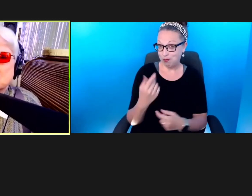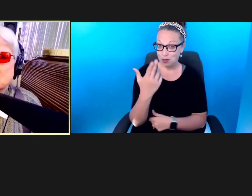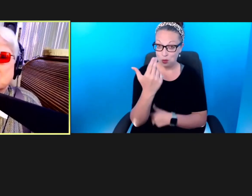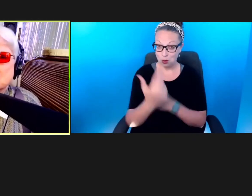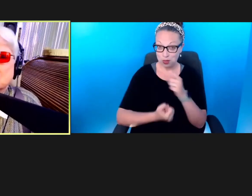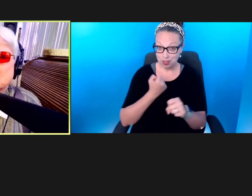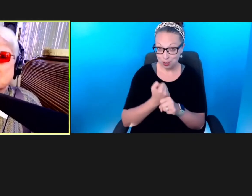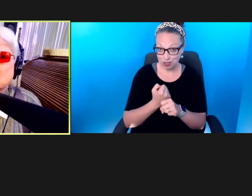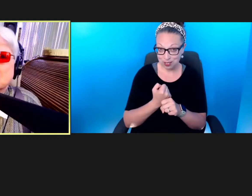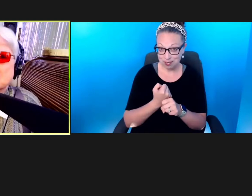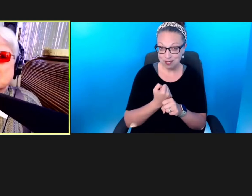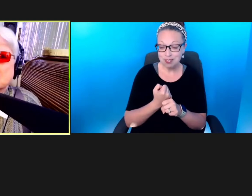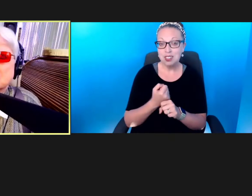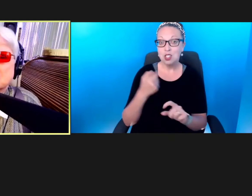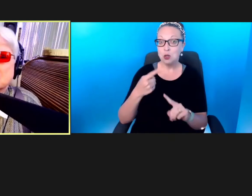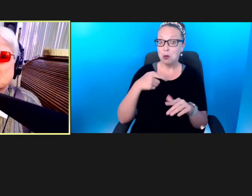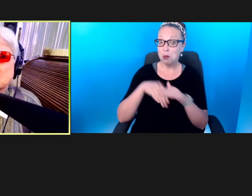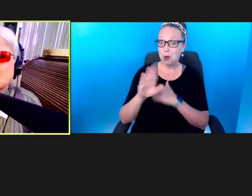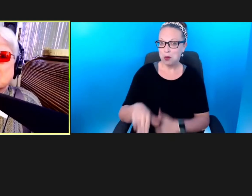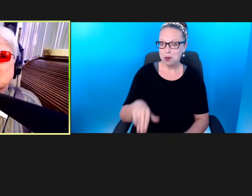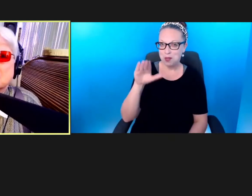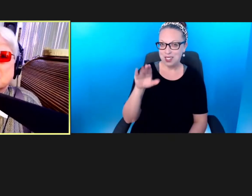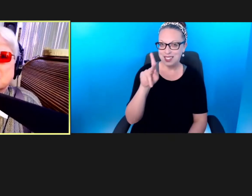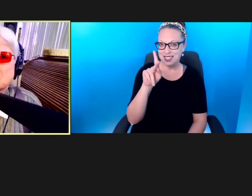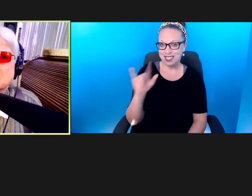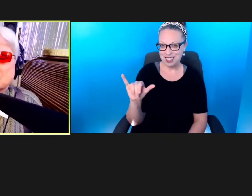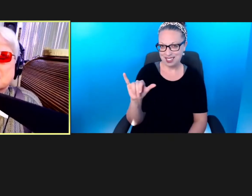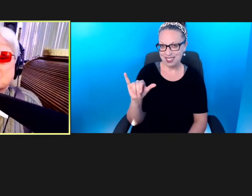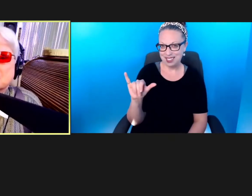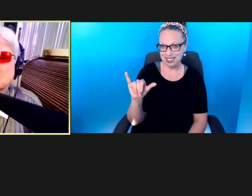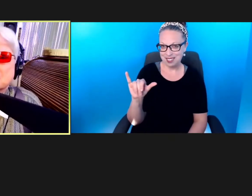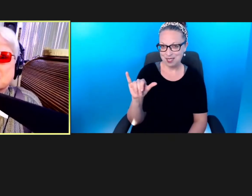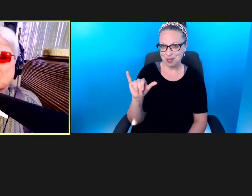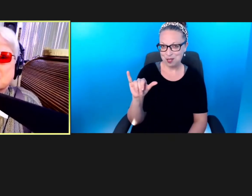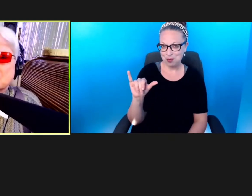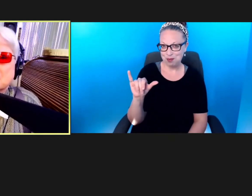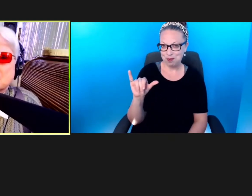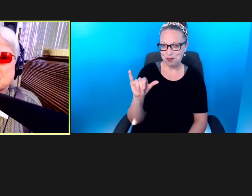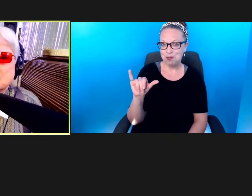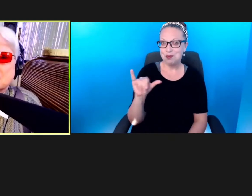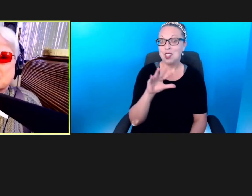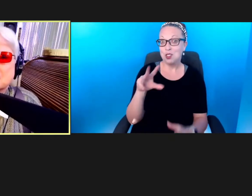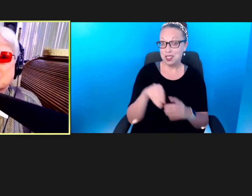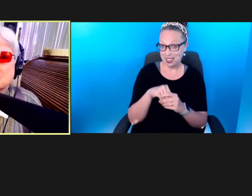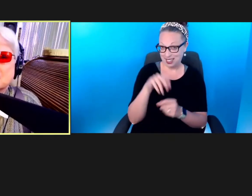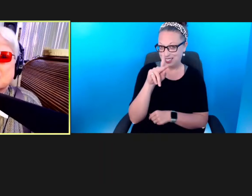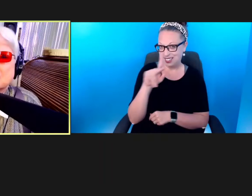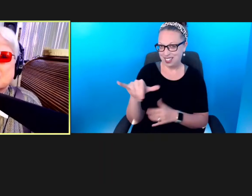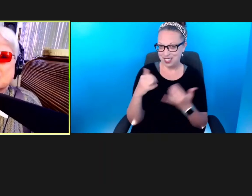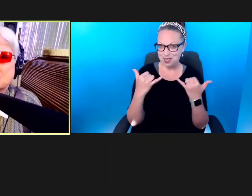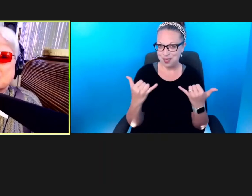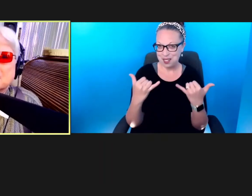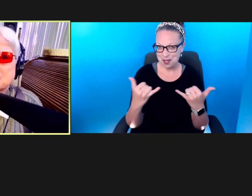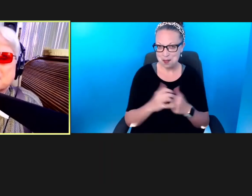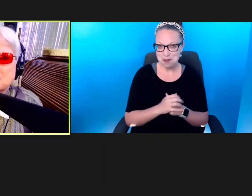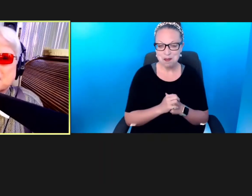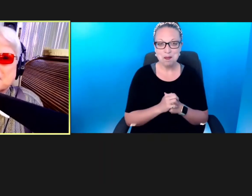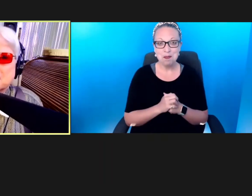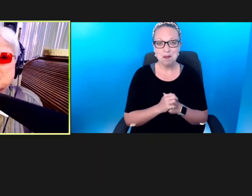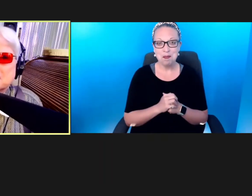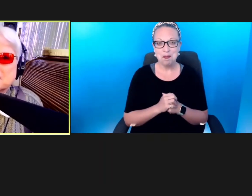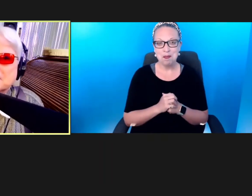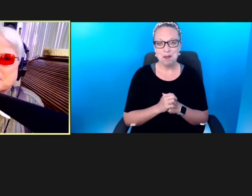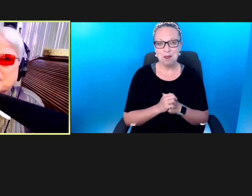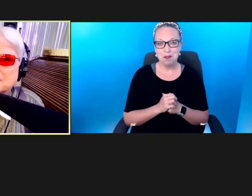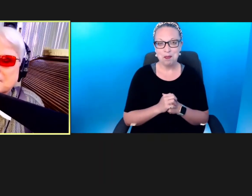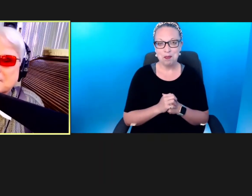years, and she's born and raised in Kentucky, and she is in Kentucky at the moment. She has